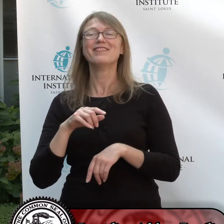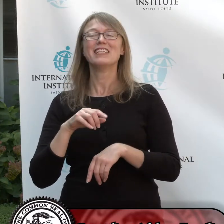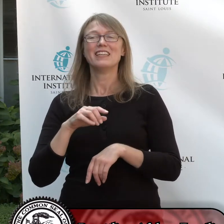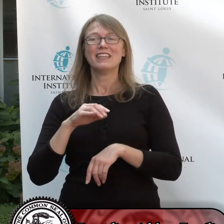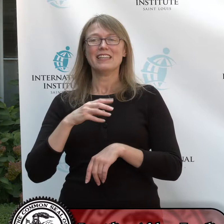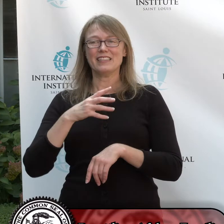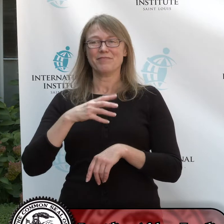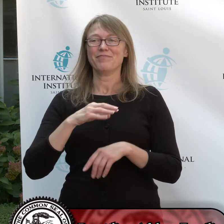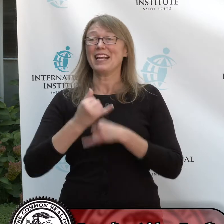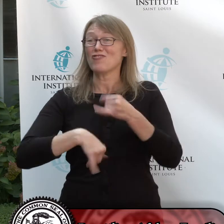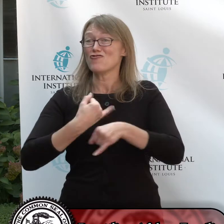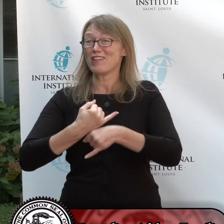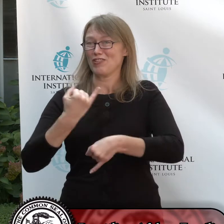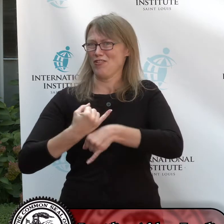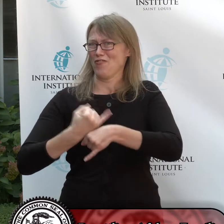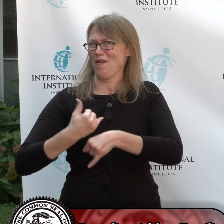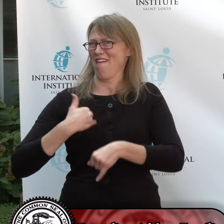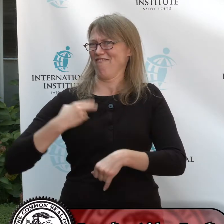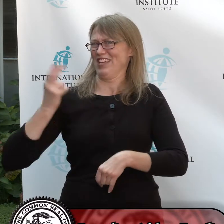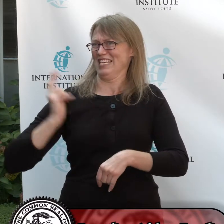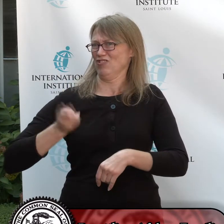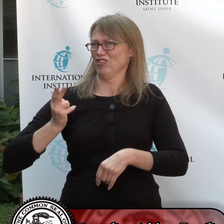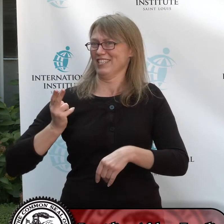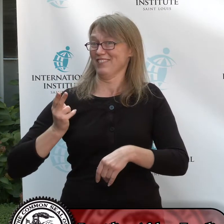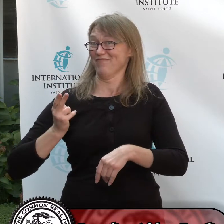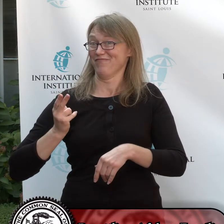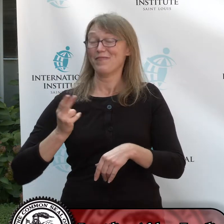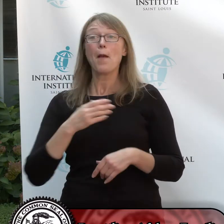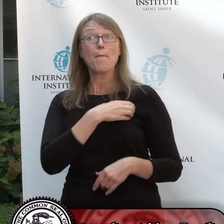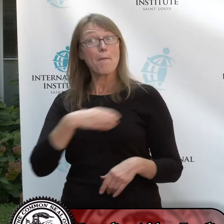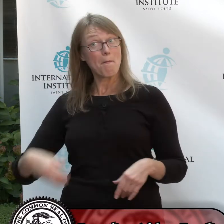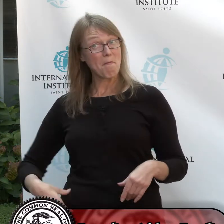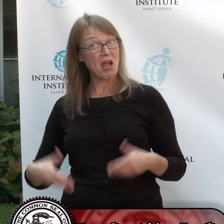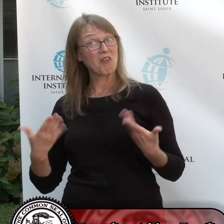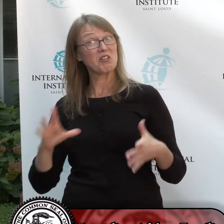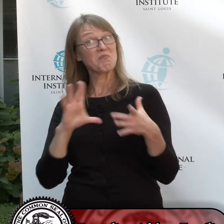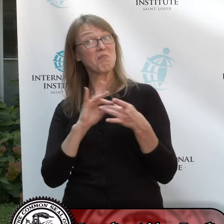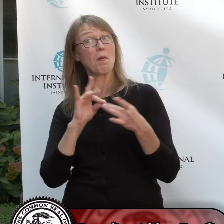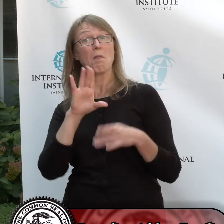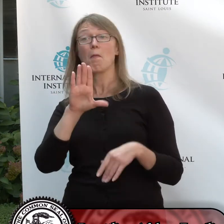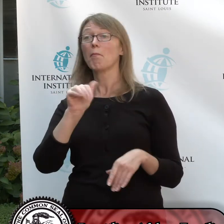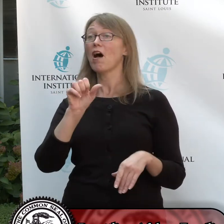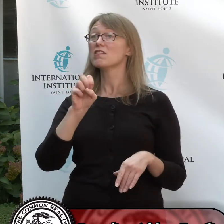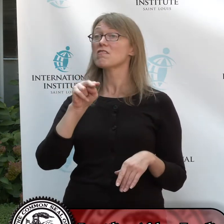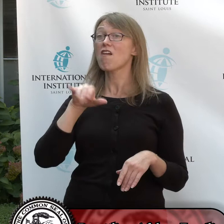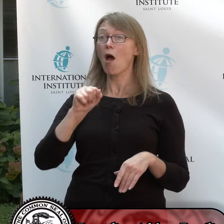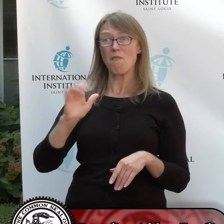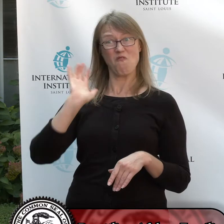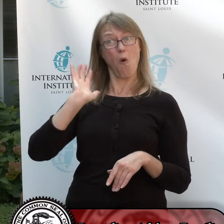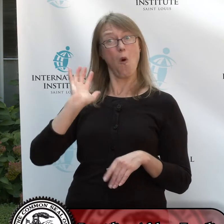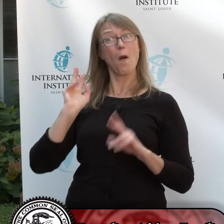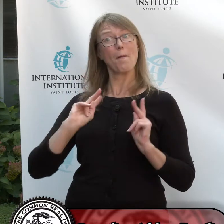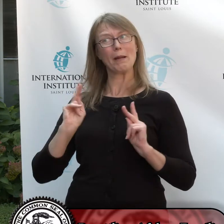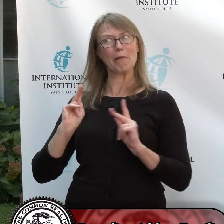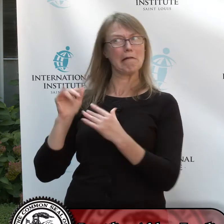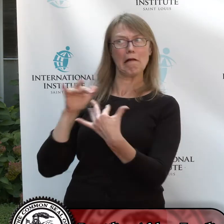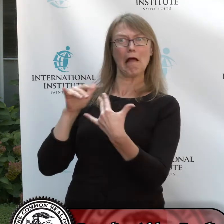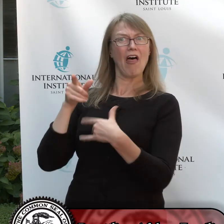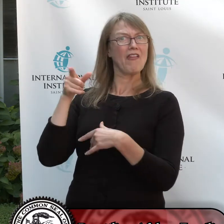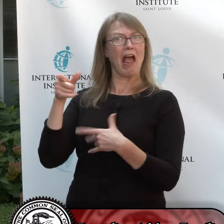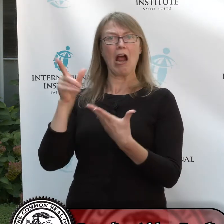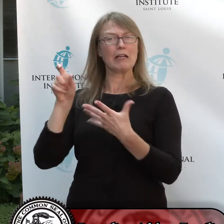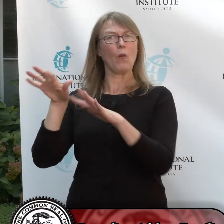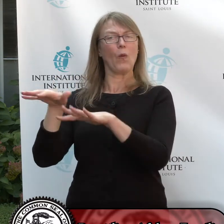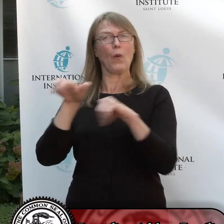mention, the successful welcoming of the Bosnian community here through that humanitarian crisis did not happen accidentally.